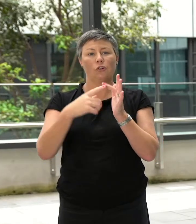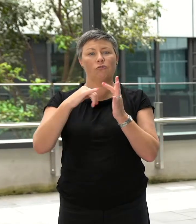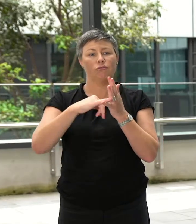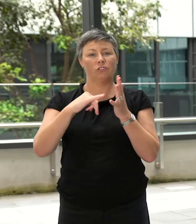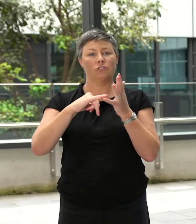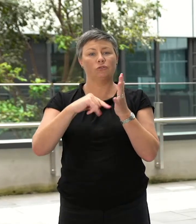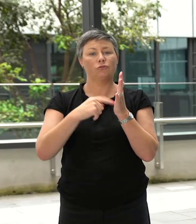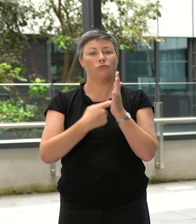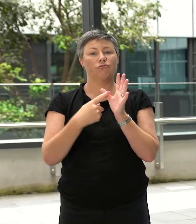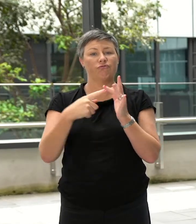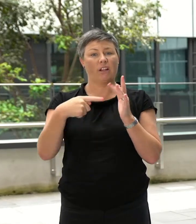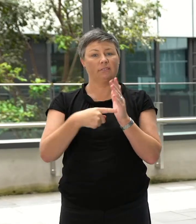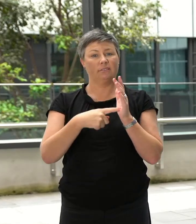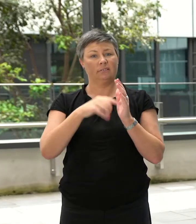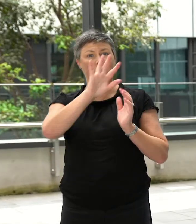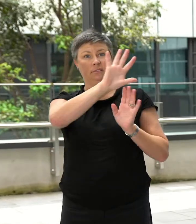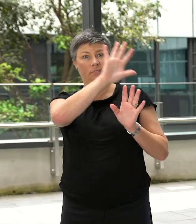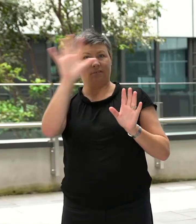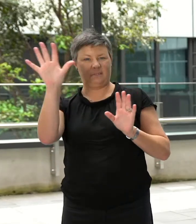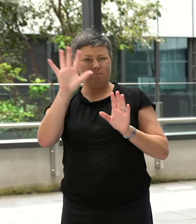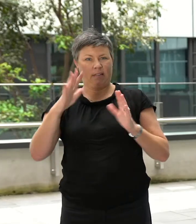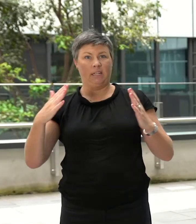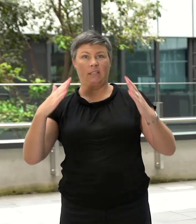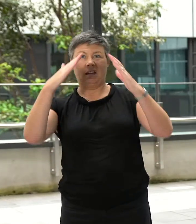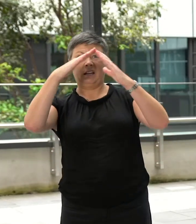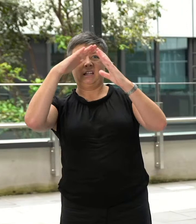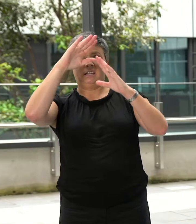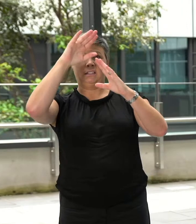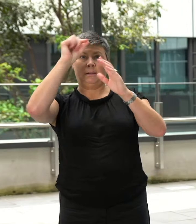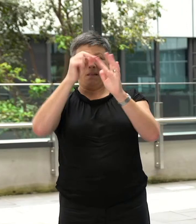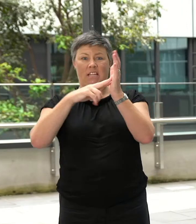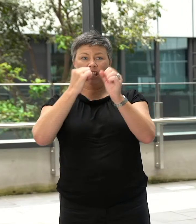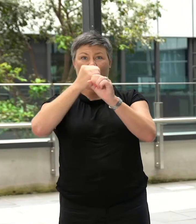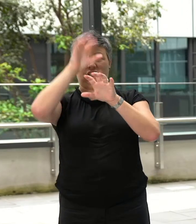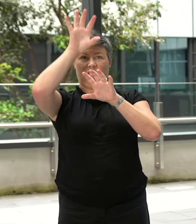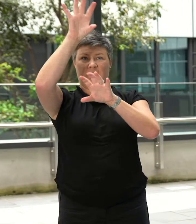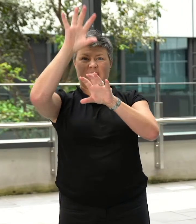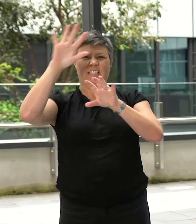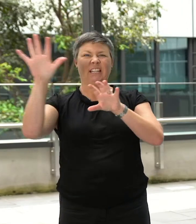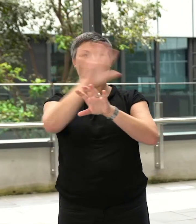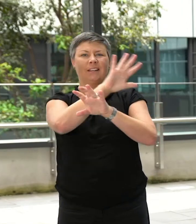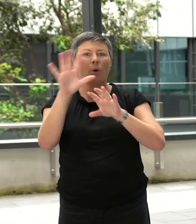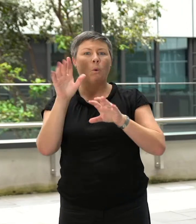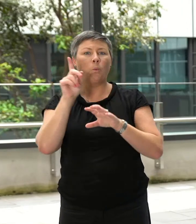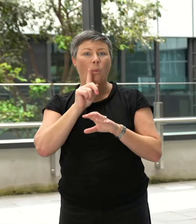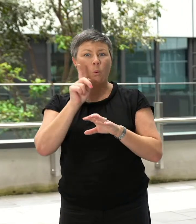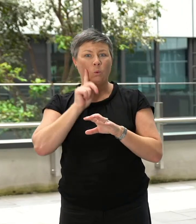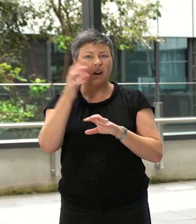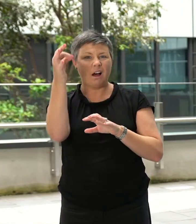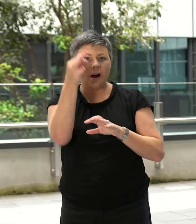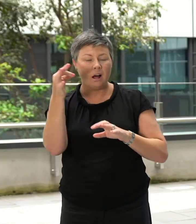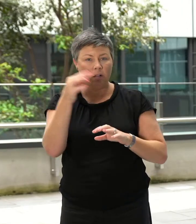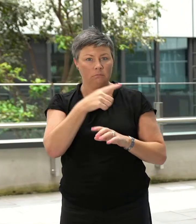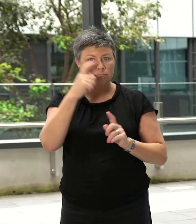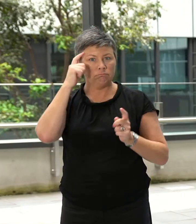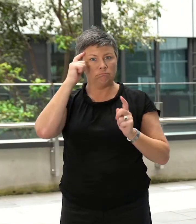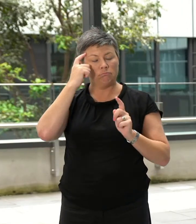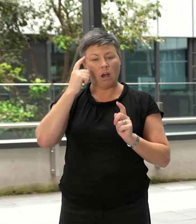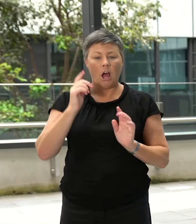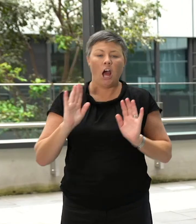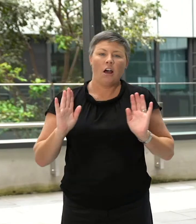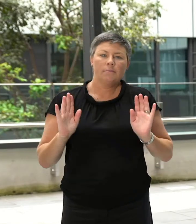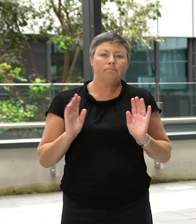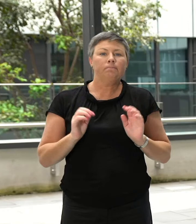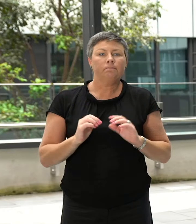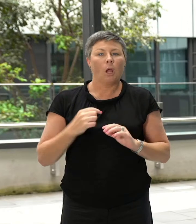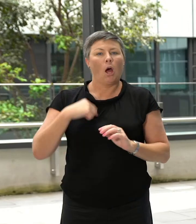That's not for us to do that. As I said, look, I don't want to say anything more. I had a very good conversation with the Prime Minister last night, and I'll